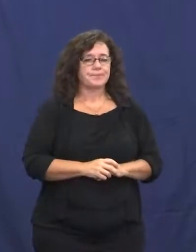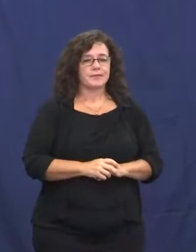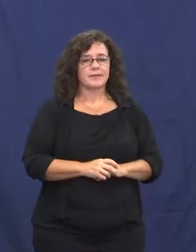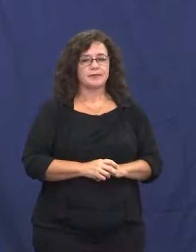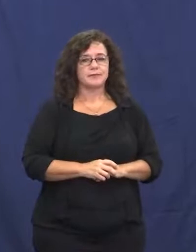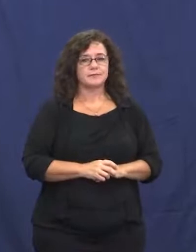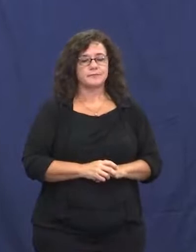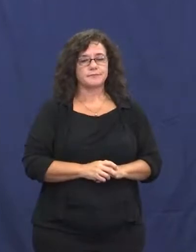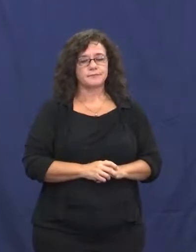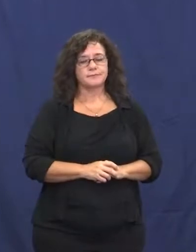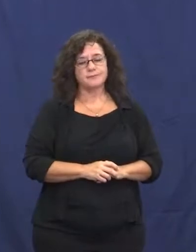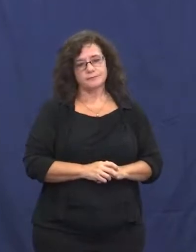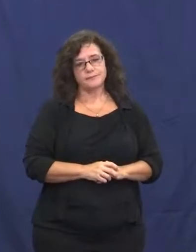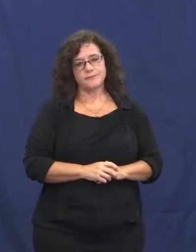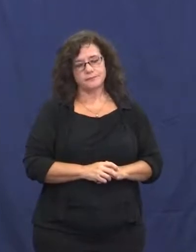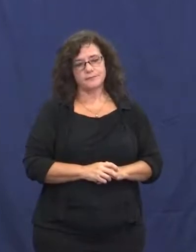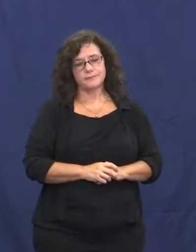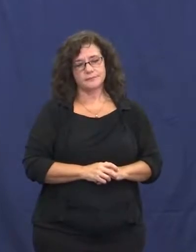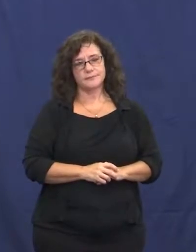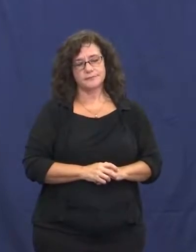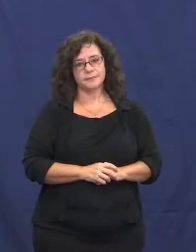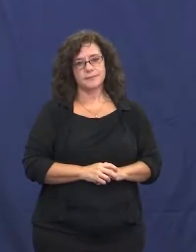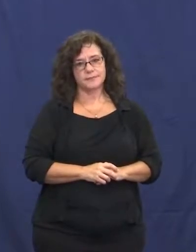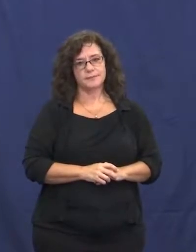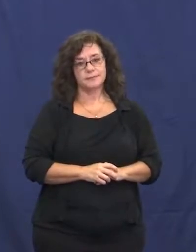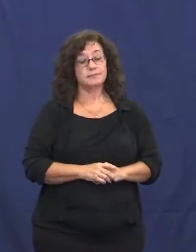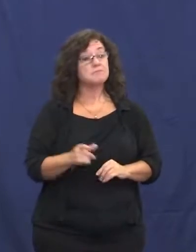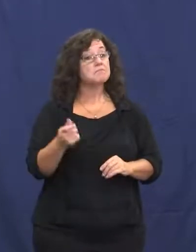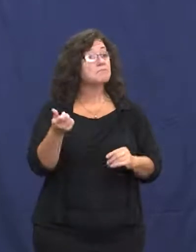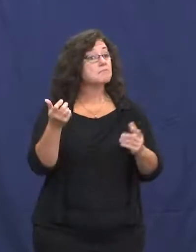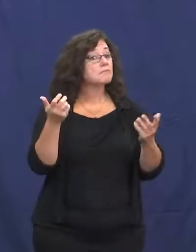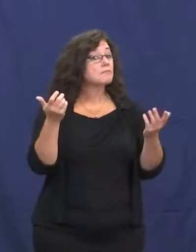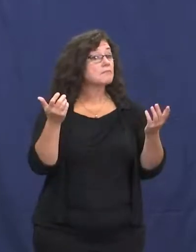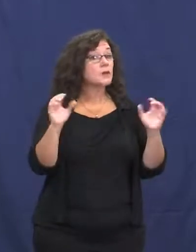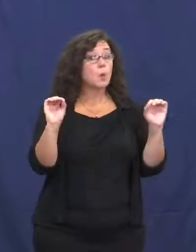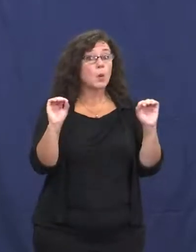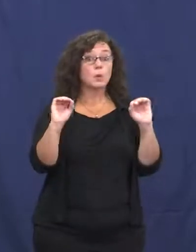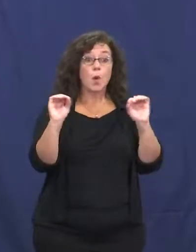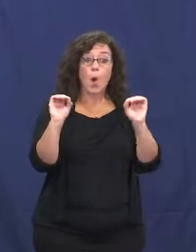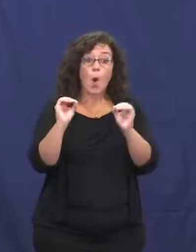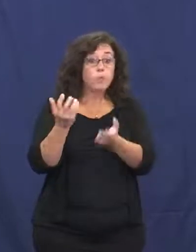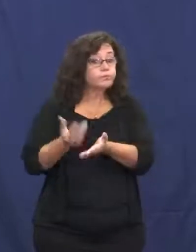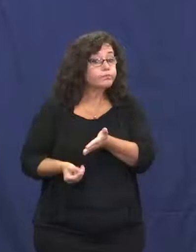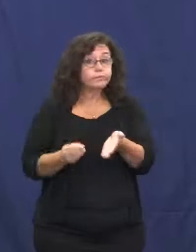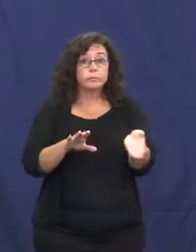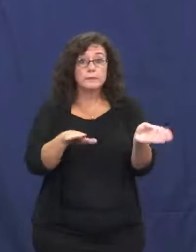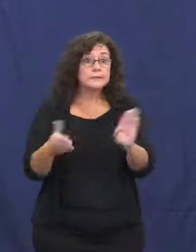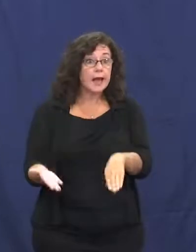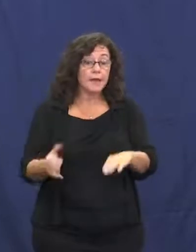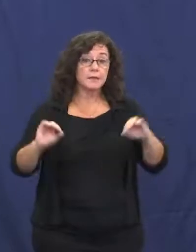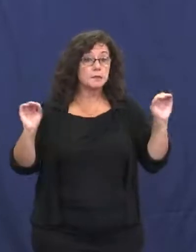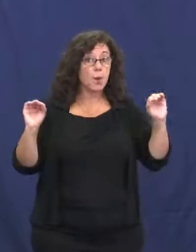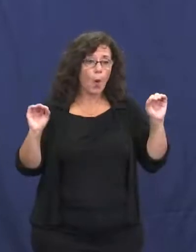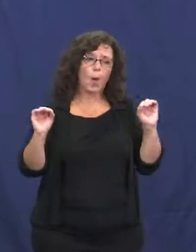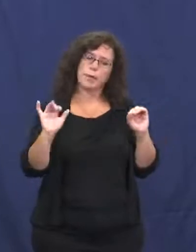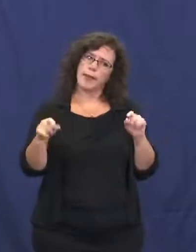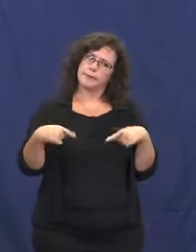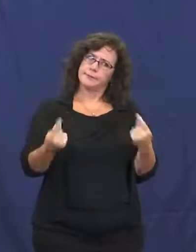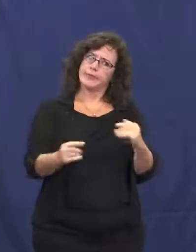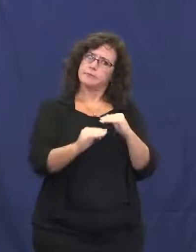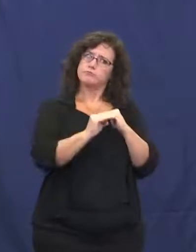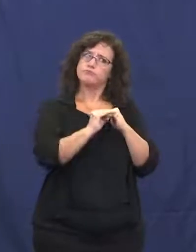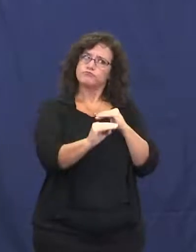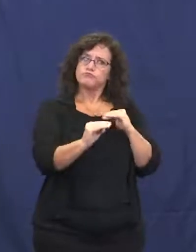also reporting that no additional deaths, so good news there. We've had some stability there and not reporting